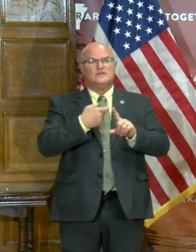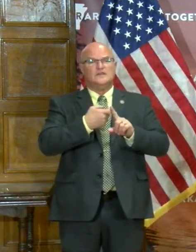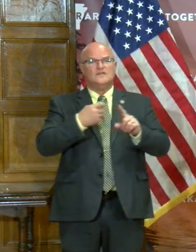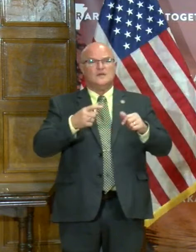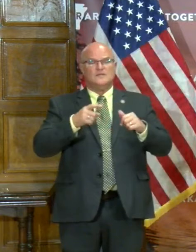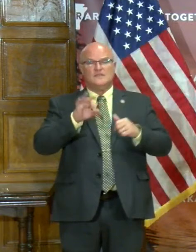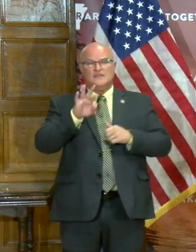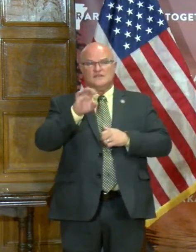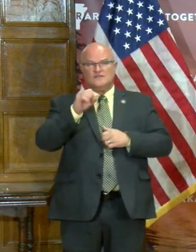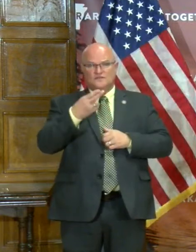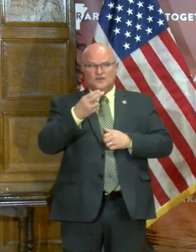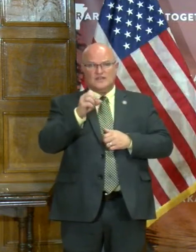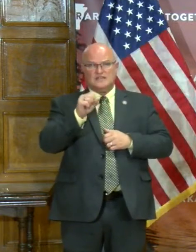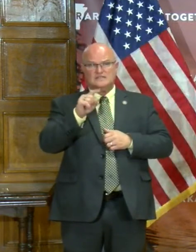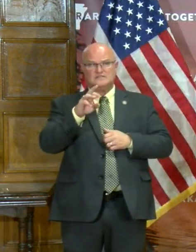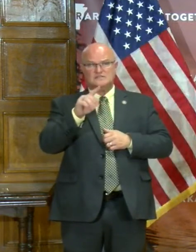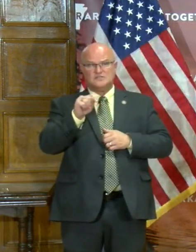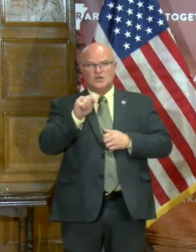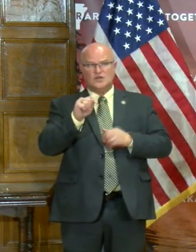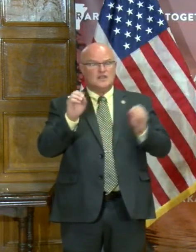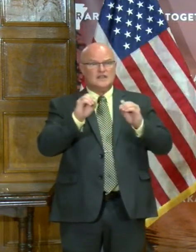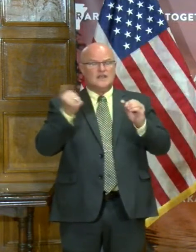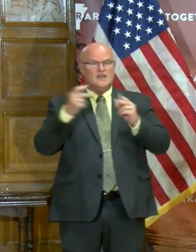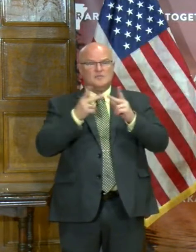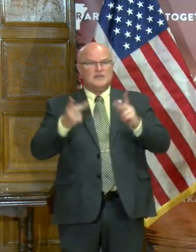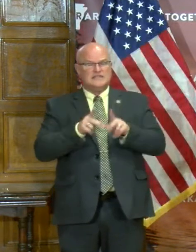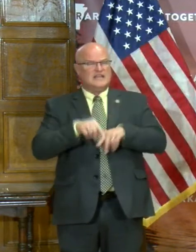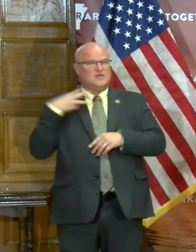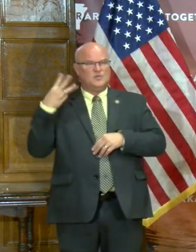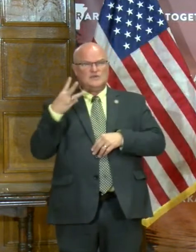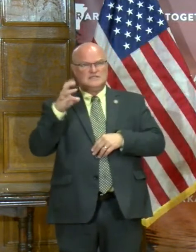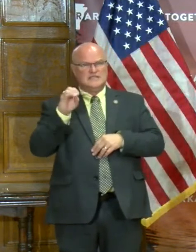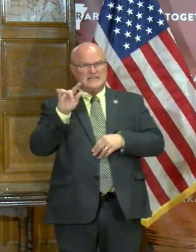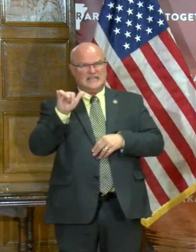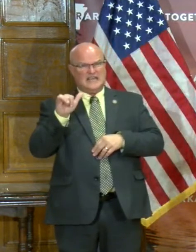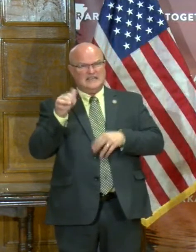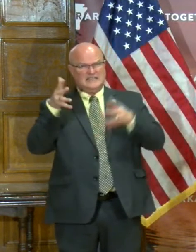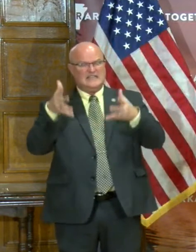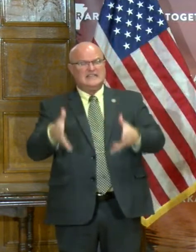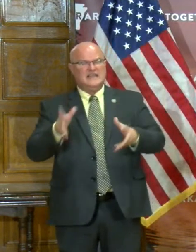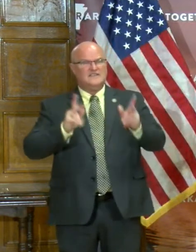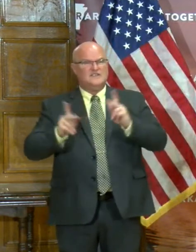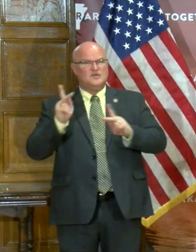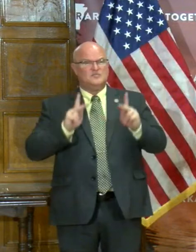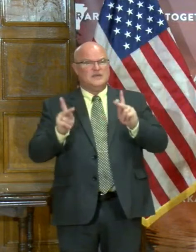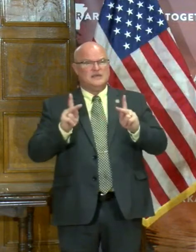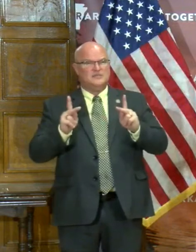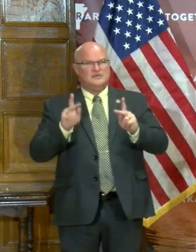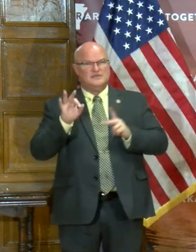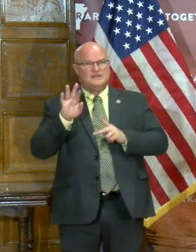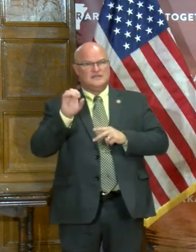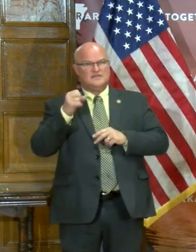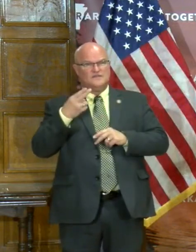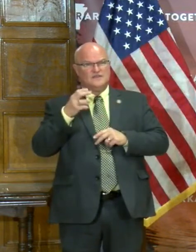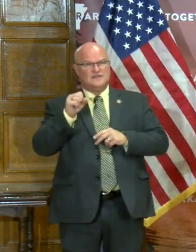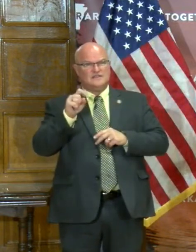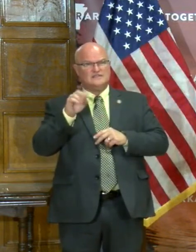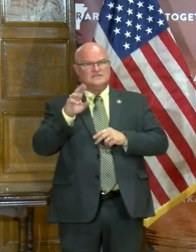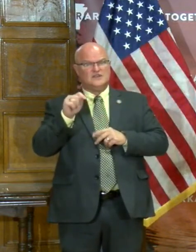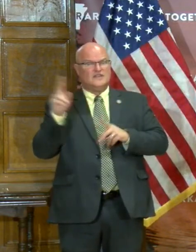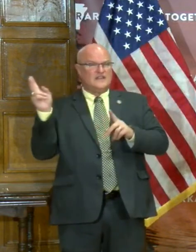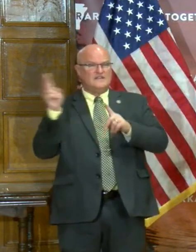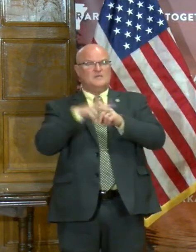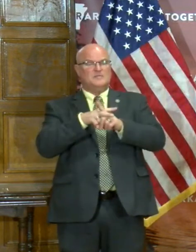Start program, and there really isn't anything else in places like Washington County. That's all that's left for people, is this Fresh Start program that they've applied